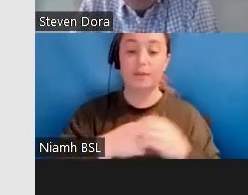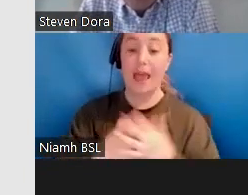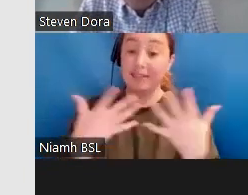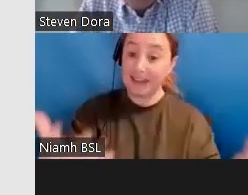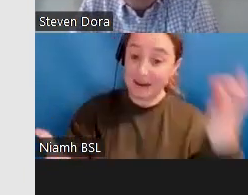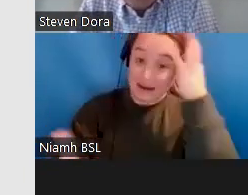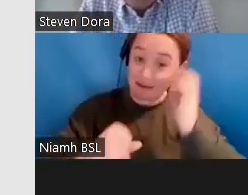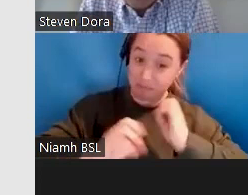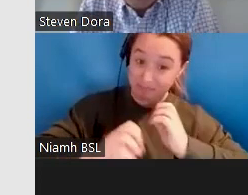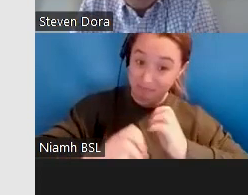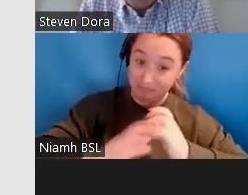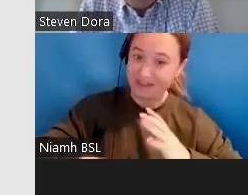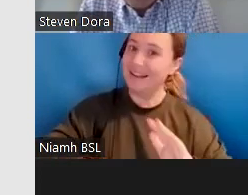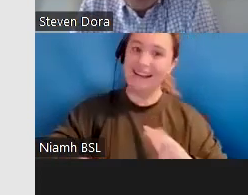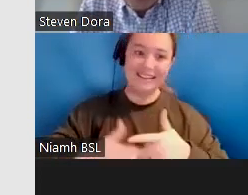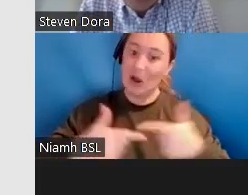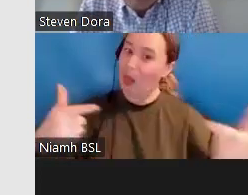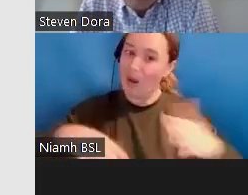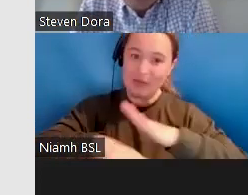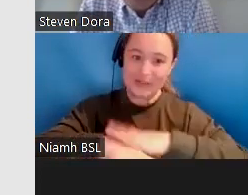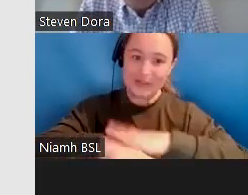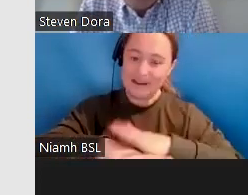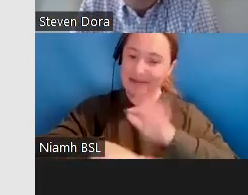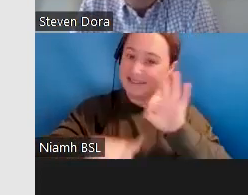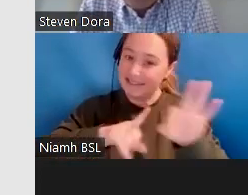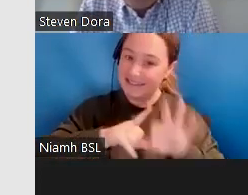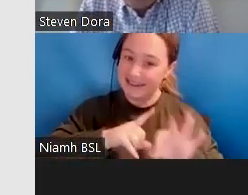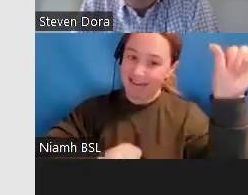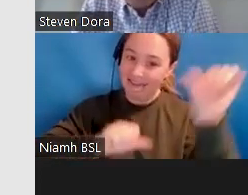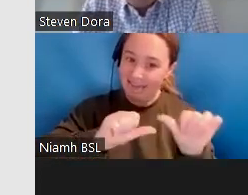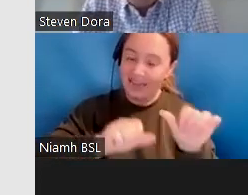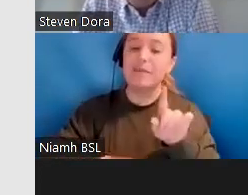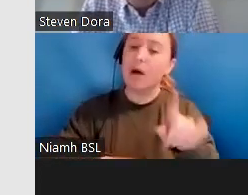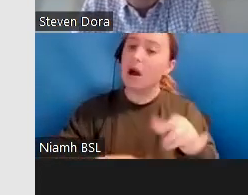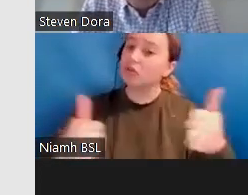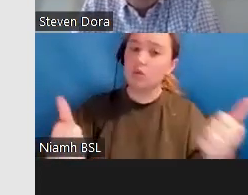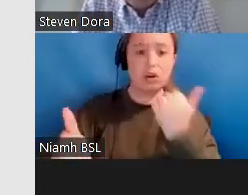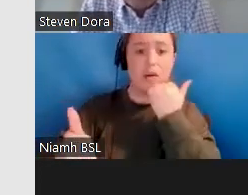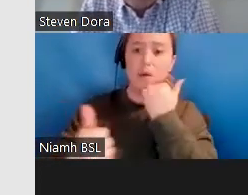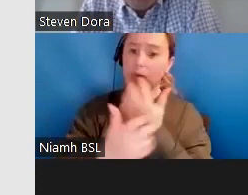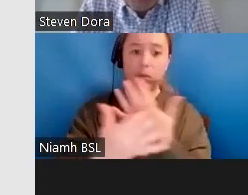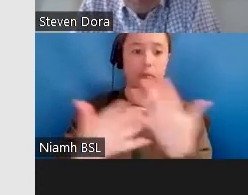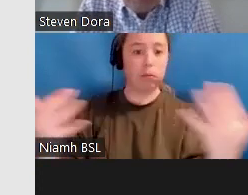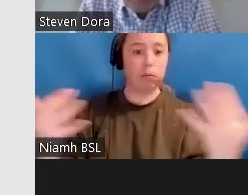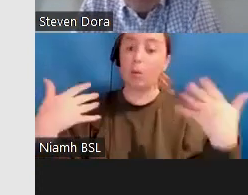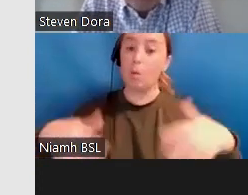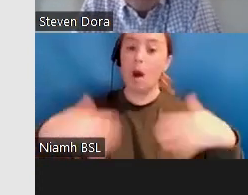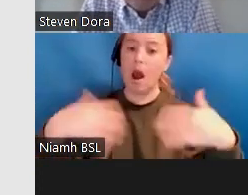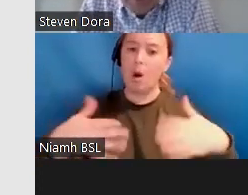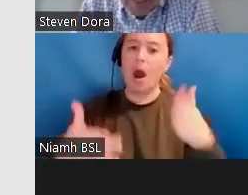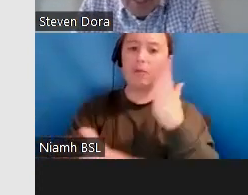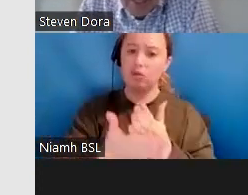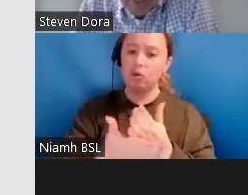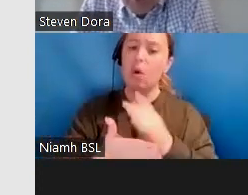which isn't nearly enough time for me to go into much detail, but it's great that we've got such a good turnout here today for what I'm sure will be a really useful